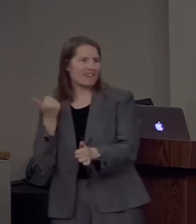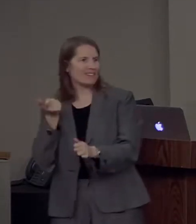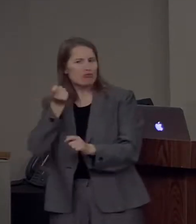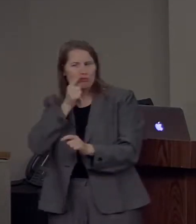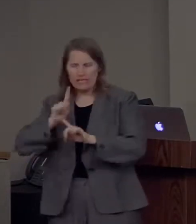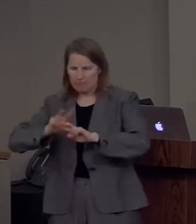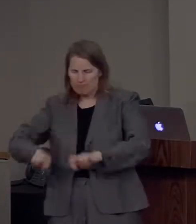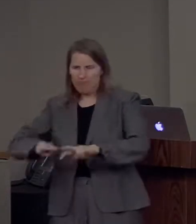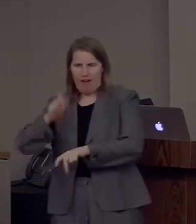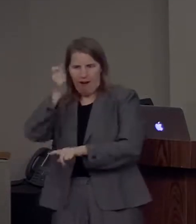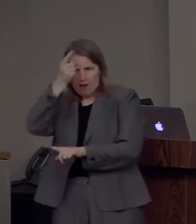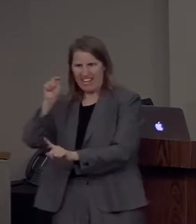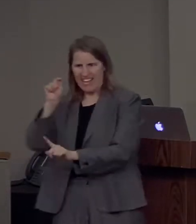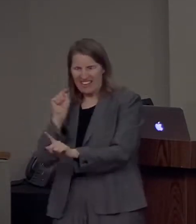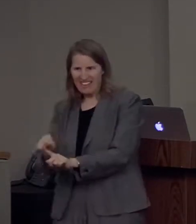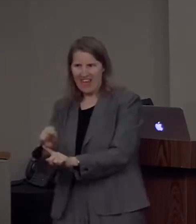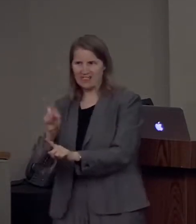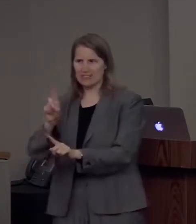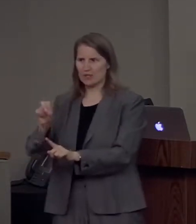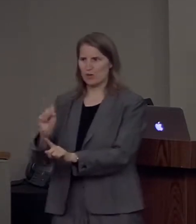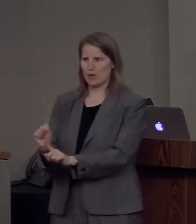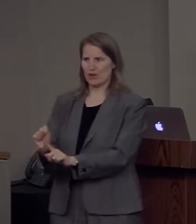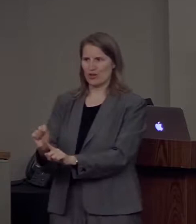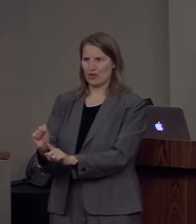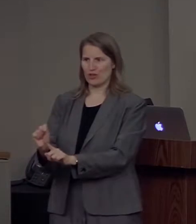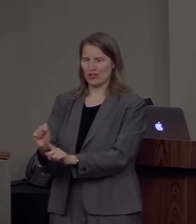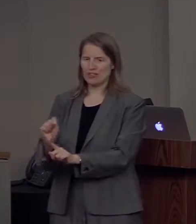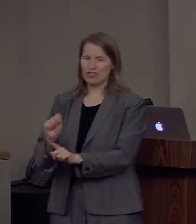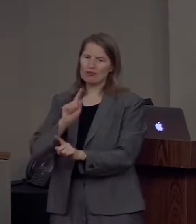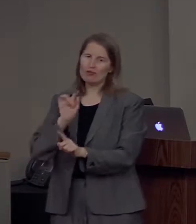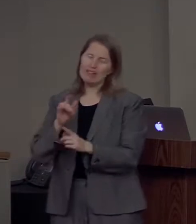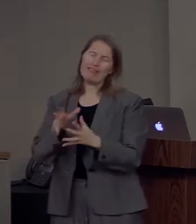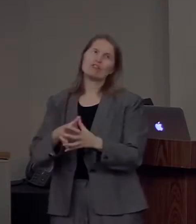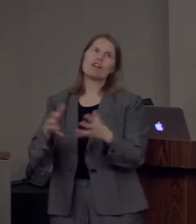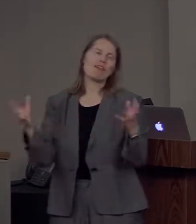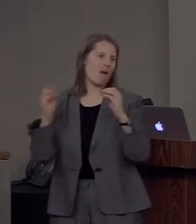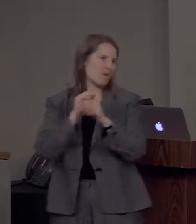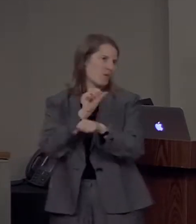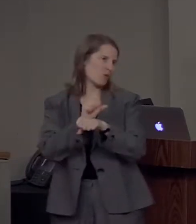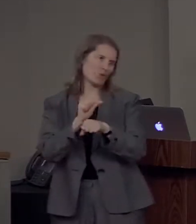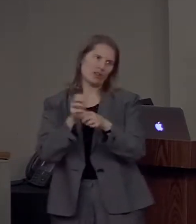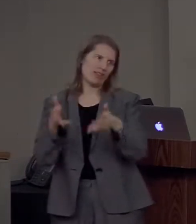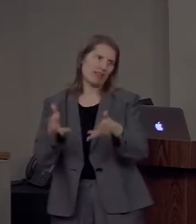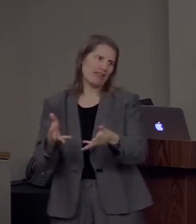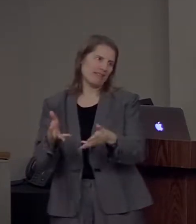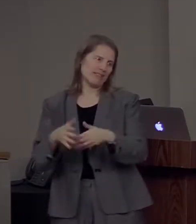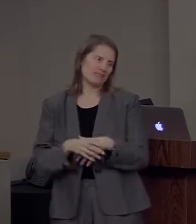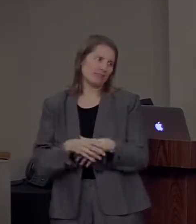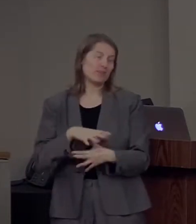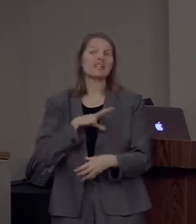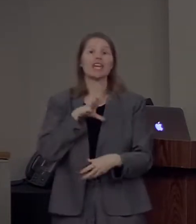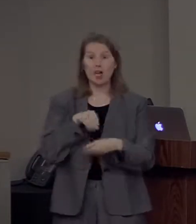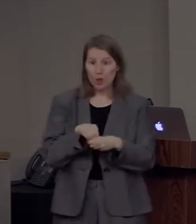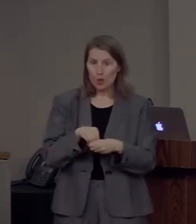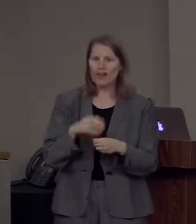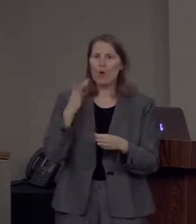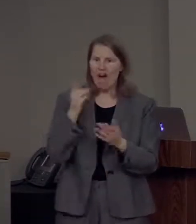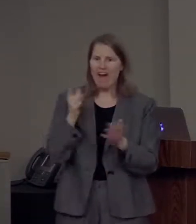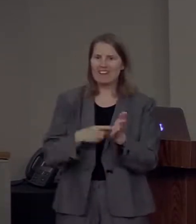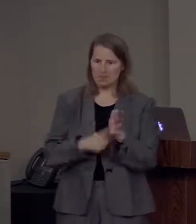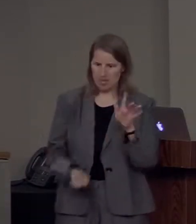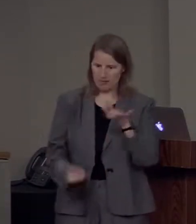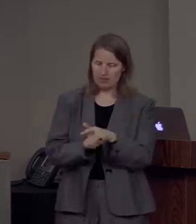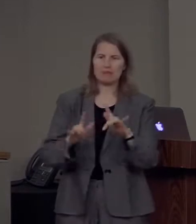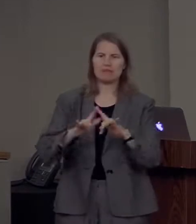of the whole disorder is so impoverished that I think there's a lot more to come, and including the comorbidity with